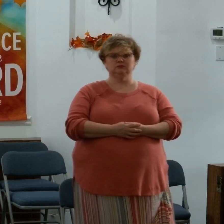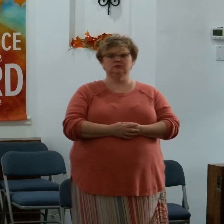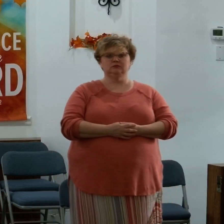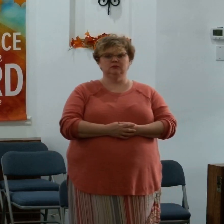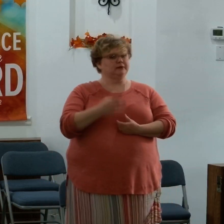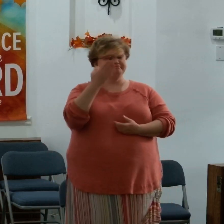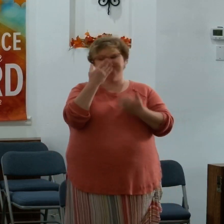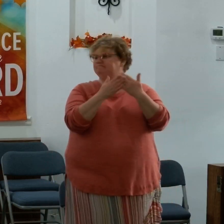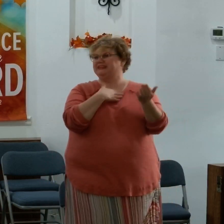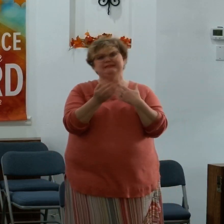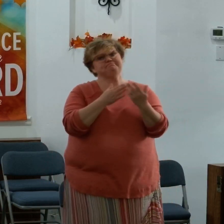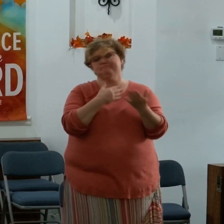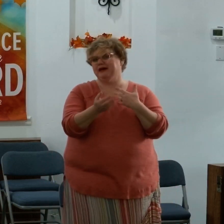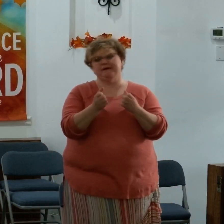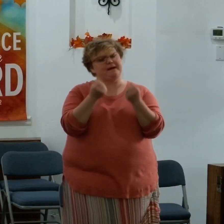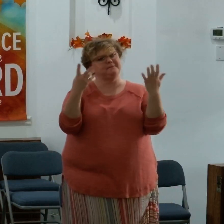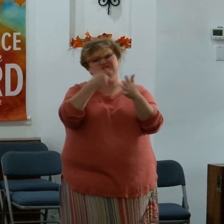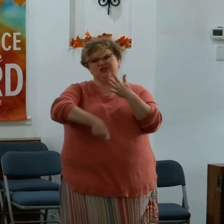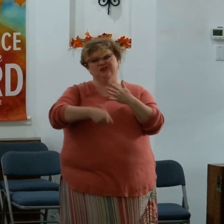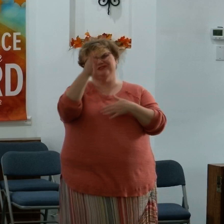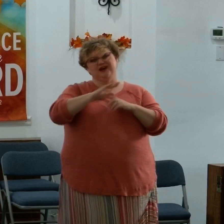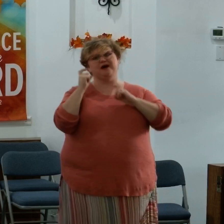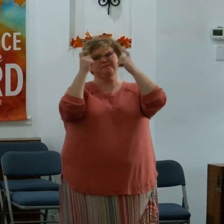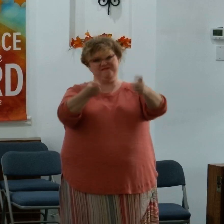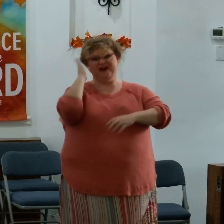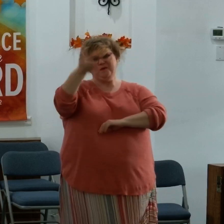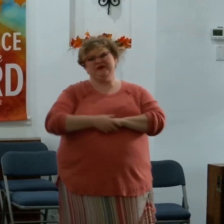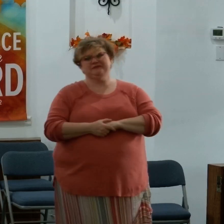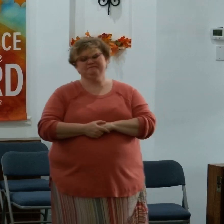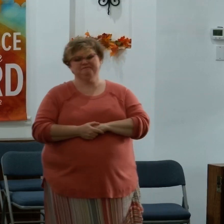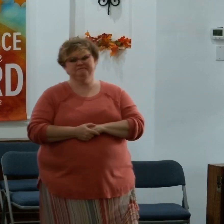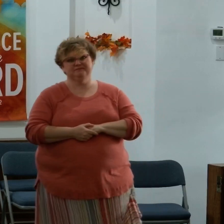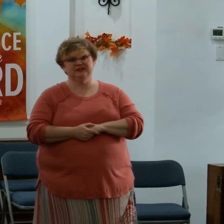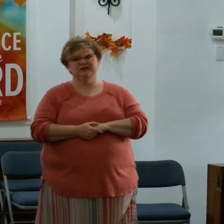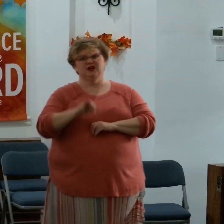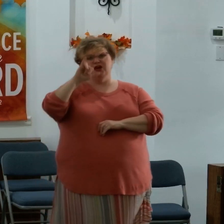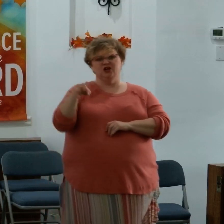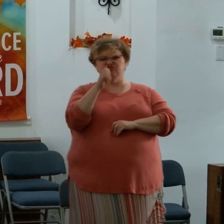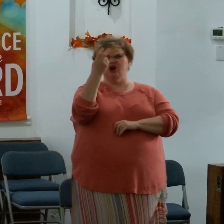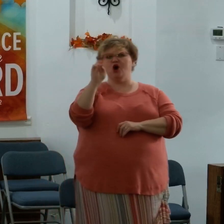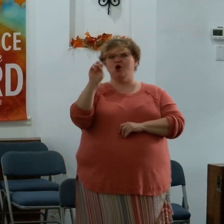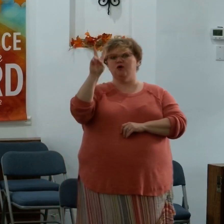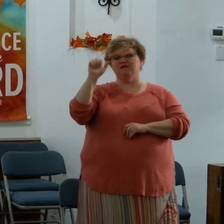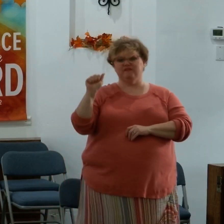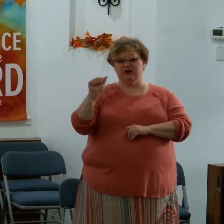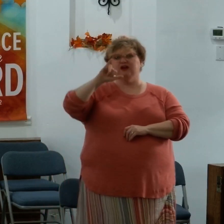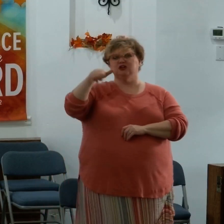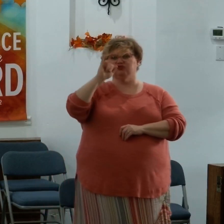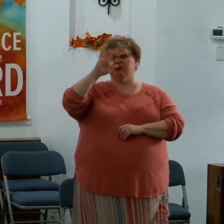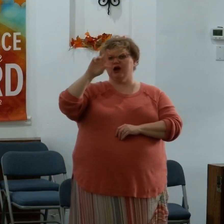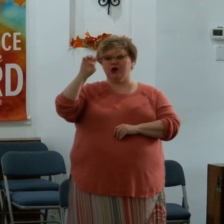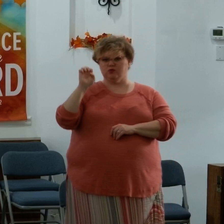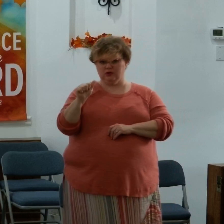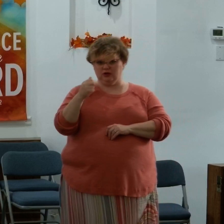It doesn't matter how much it's going to cost. God will provide. Jehovah Jireh, God will provide. That's the